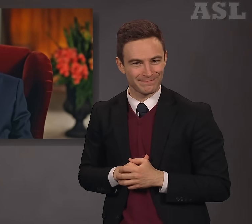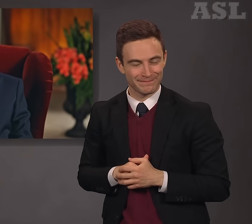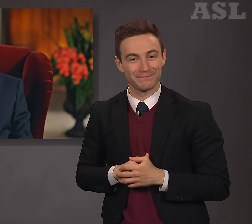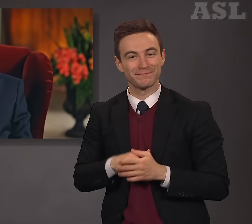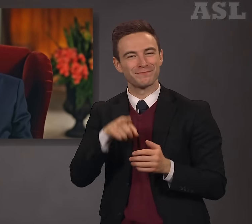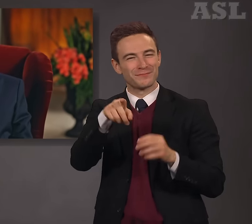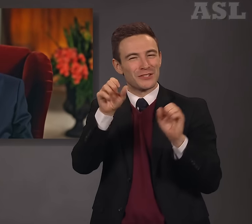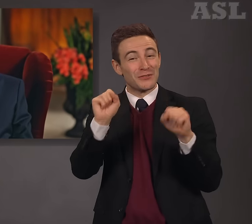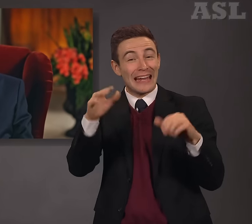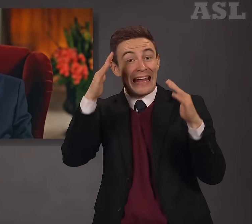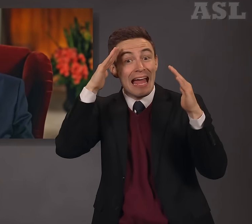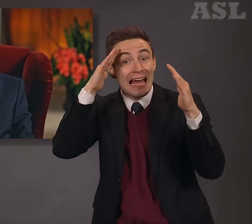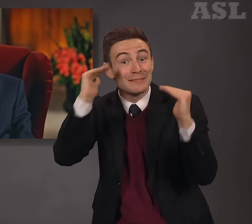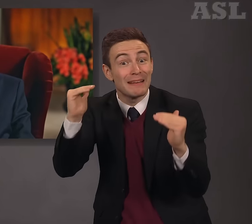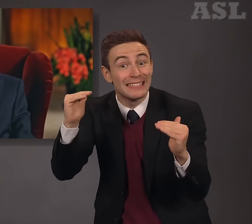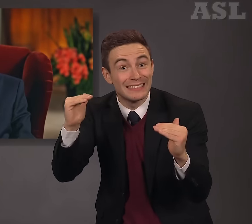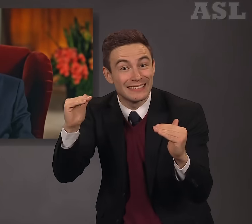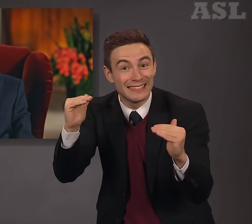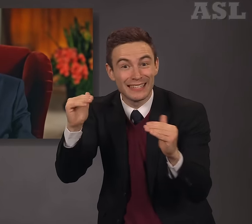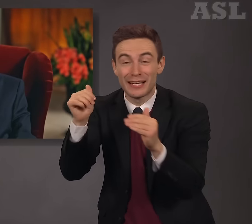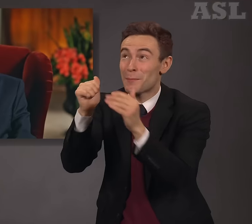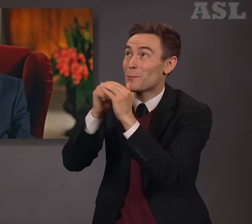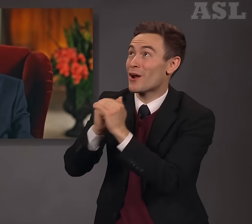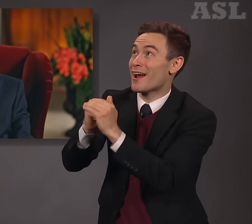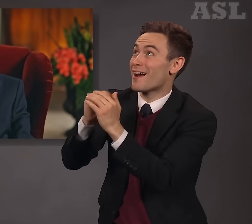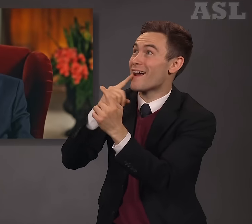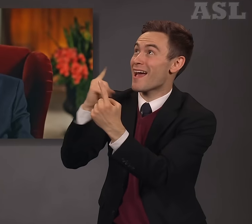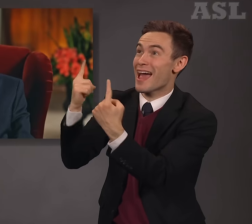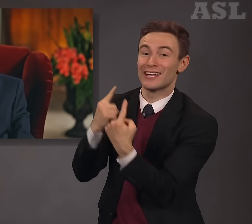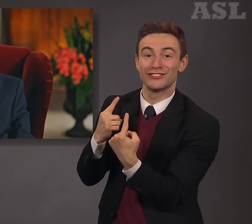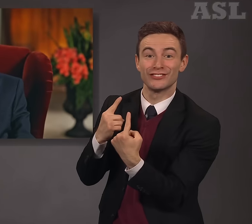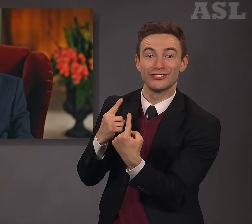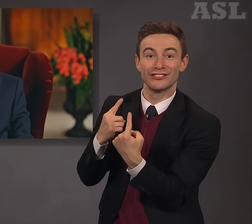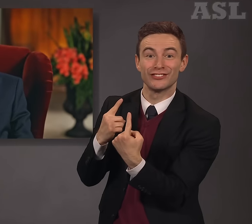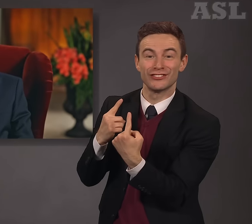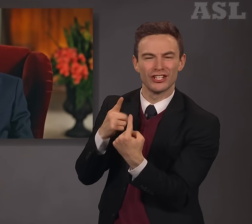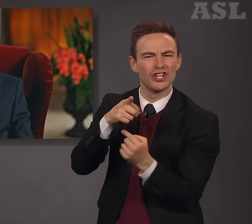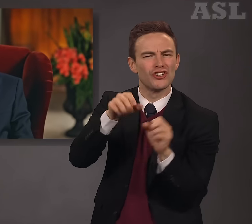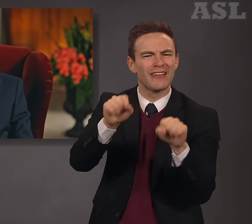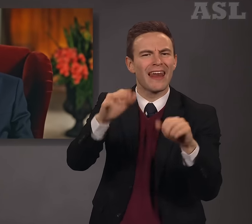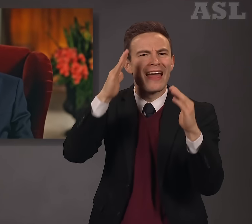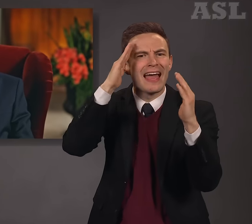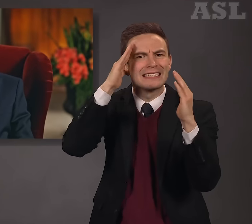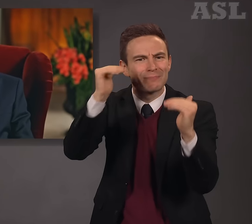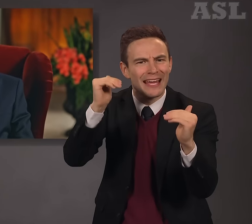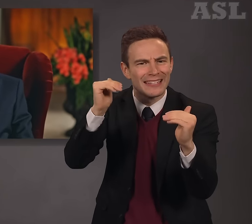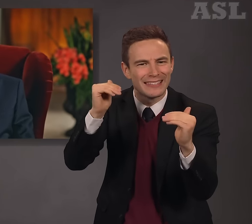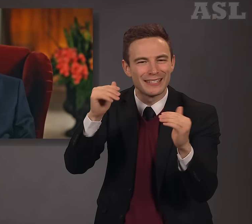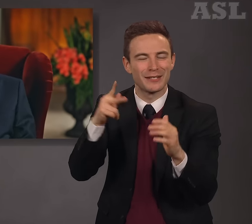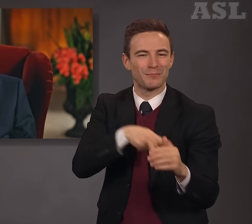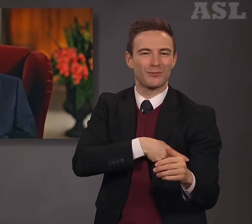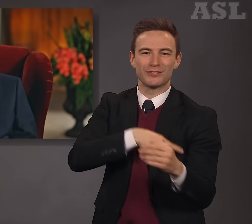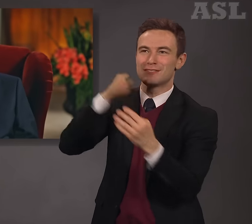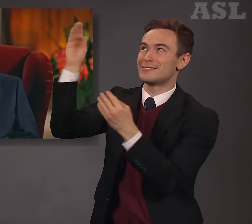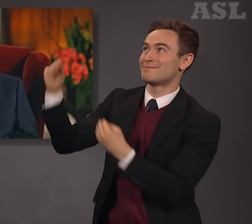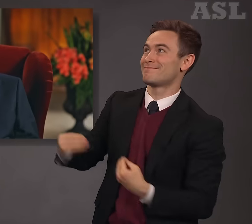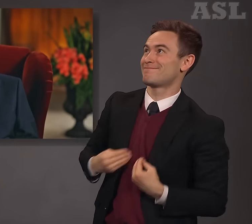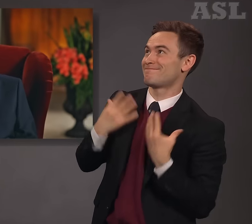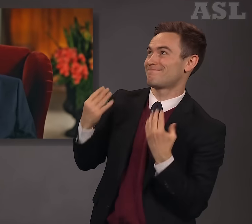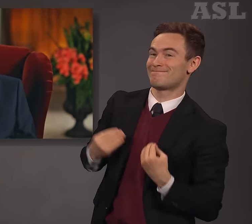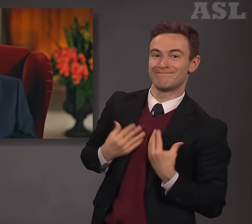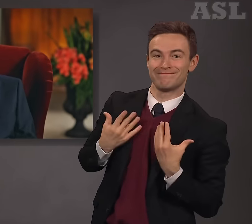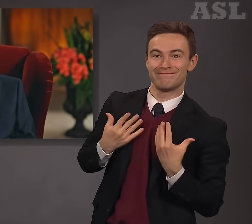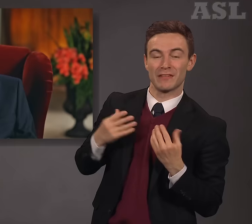They can expect to receive answers to prayer, personal revelation, greater